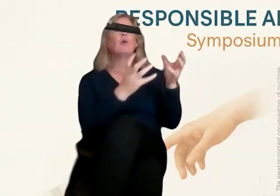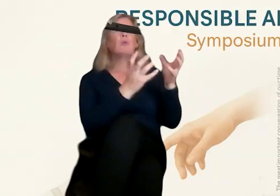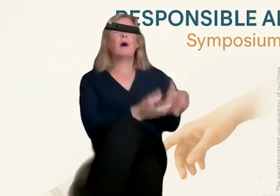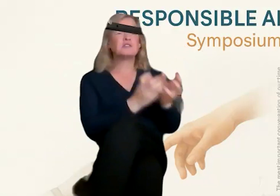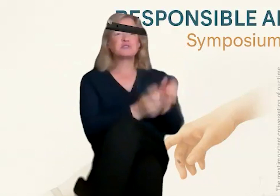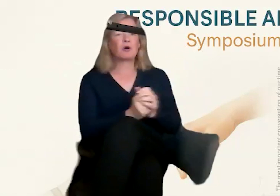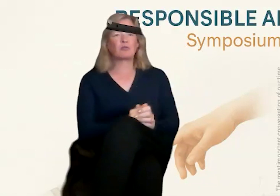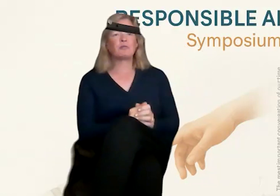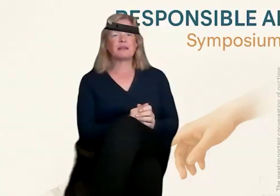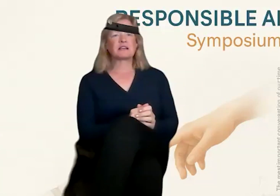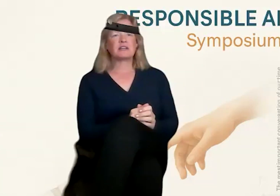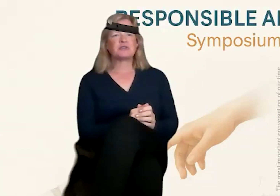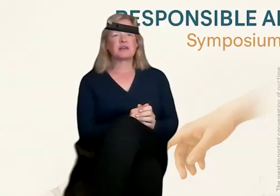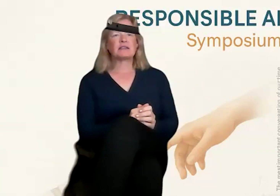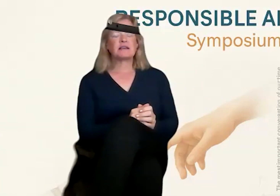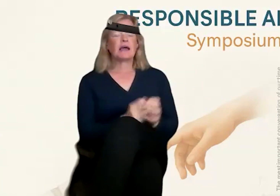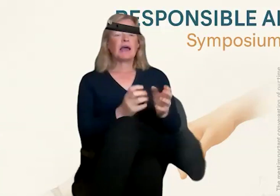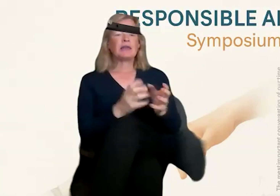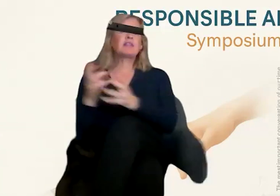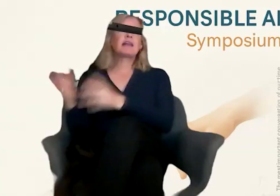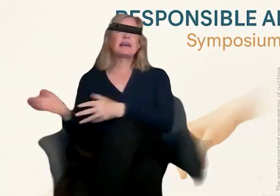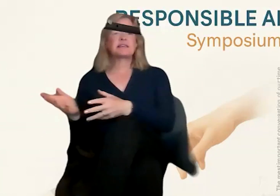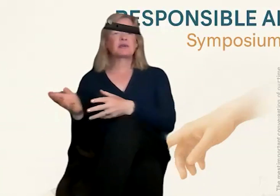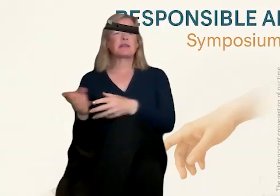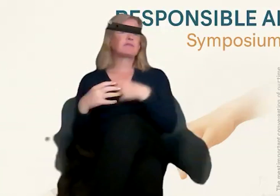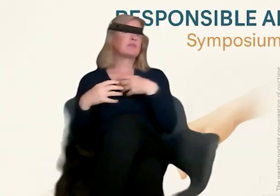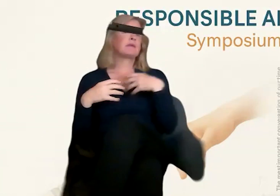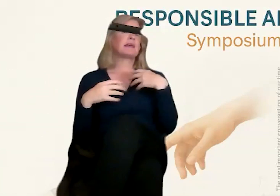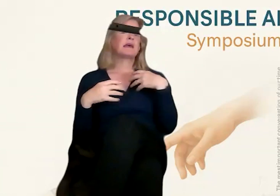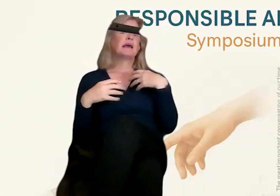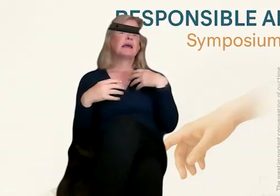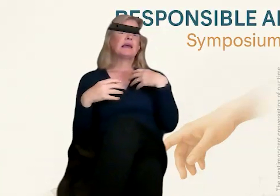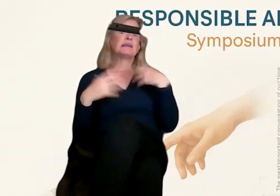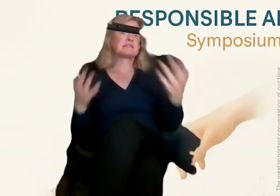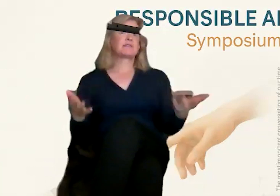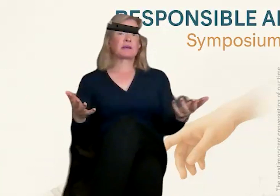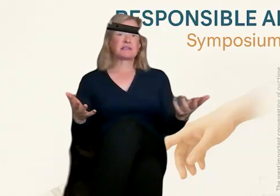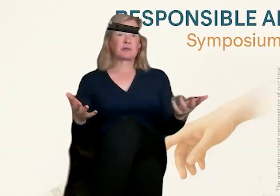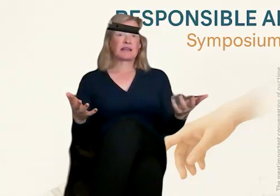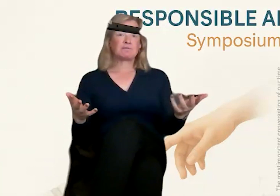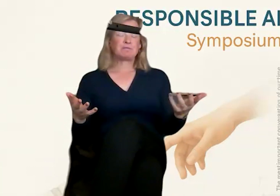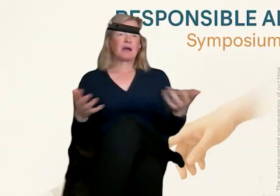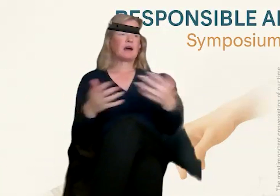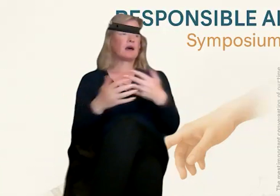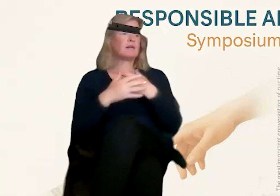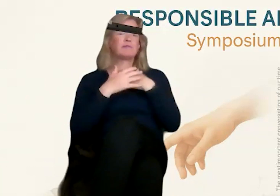realize one small group isn't going to do that. And then the last ingredient for me is a civil rights